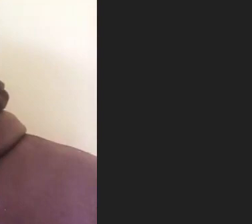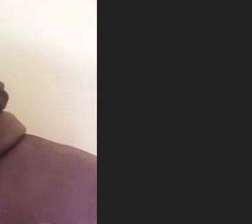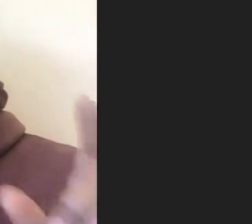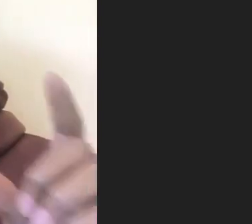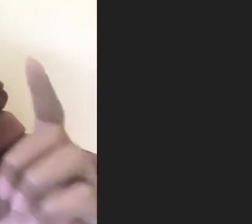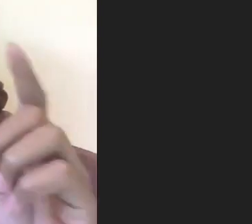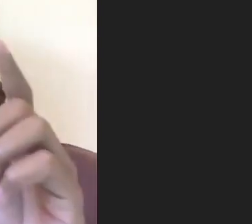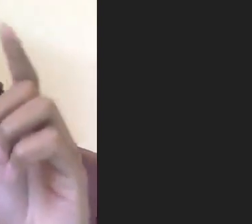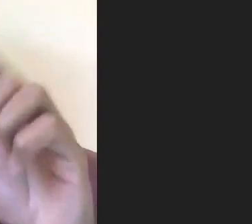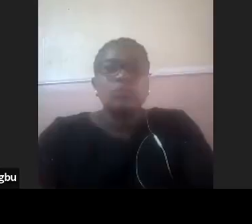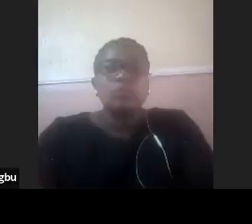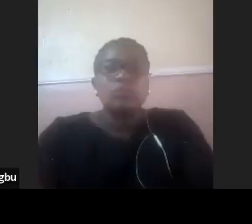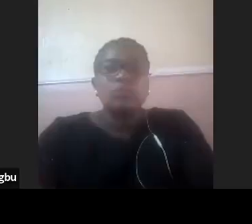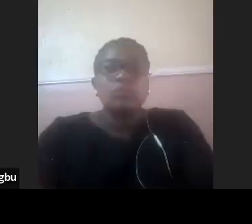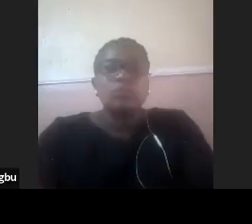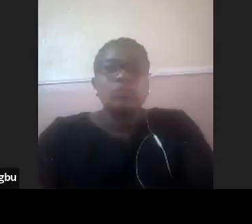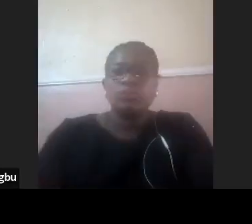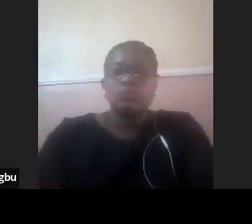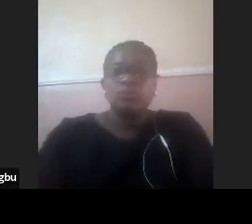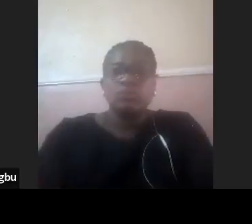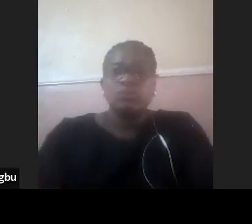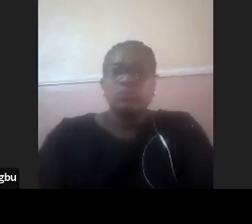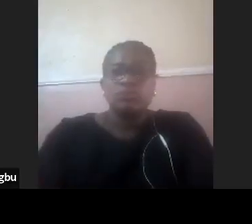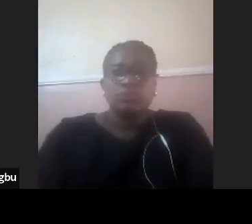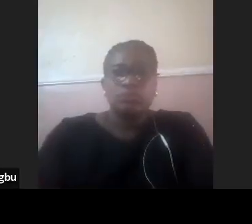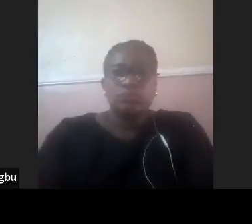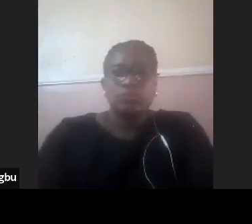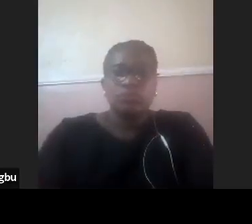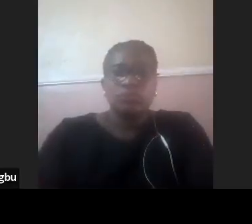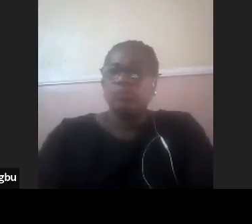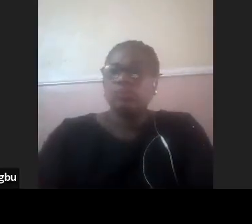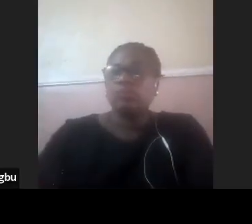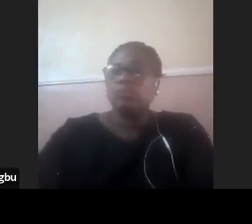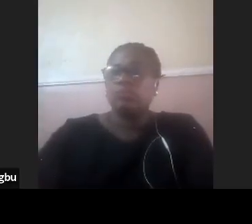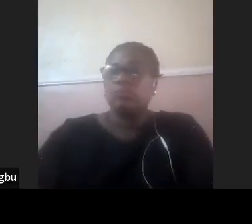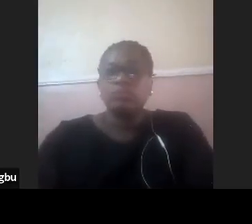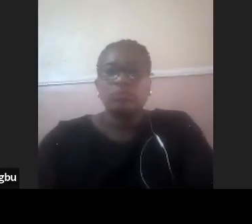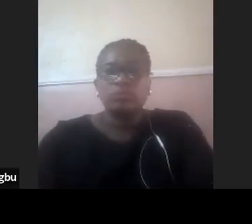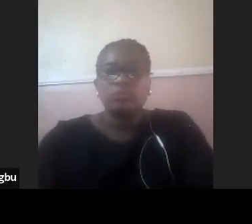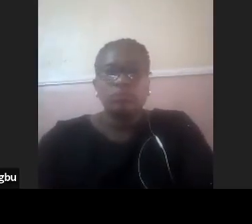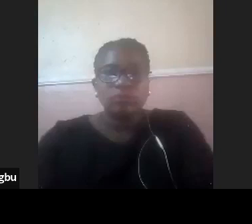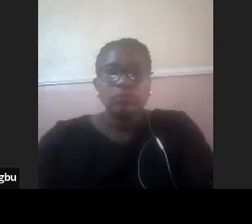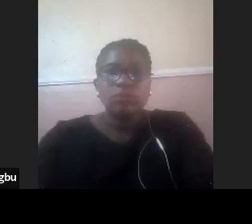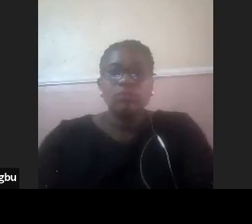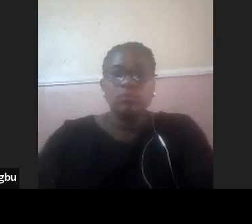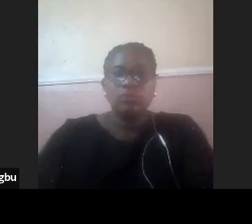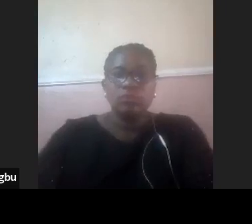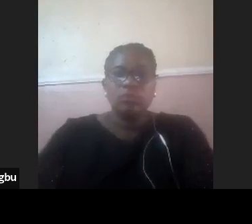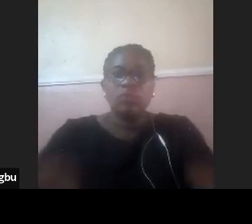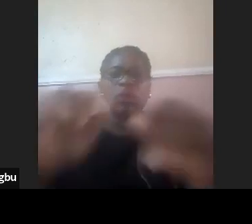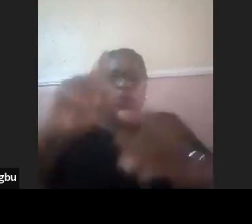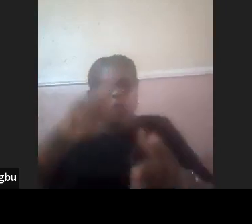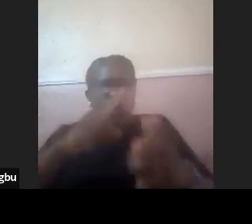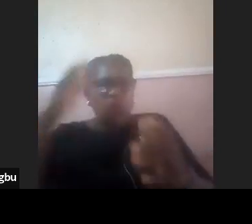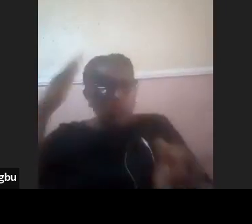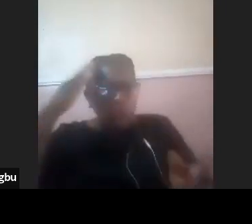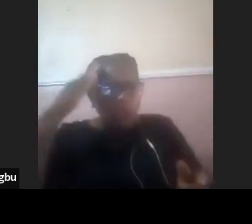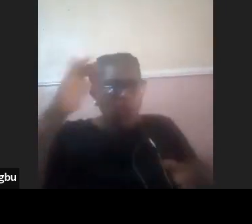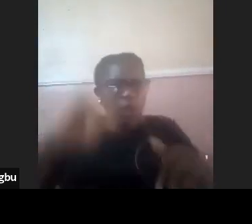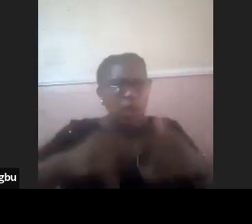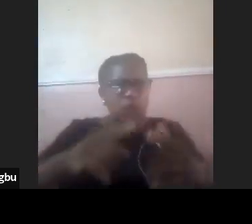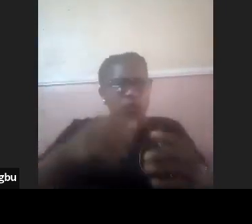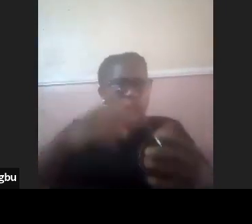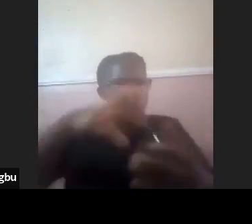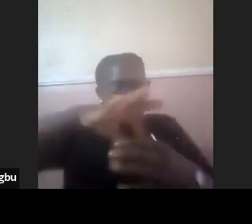Facebook icon and access information on Facebook. People are on Twitter,